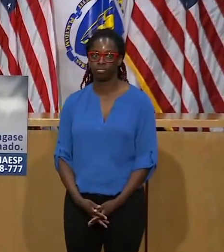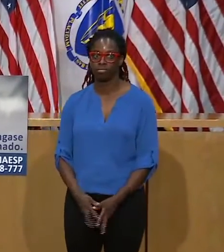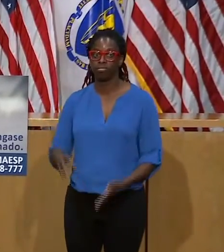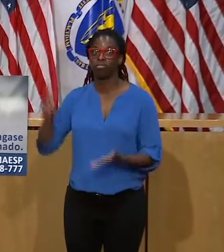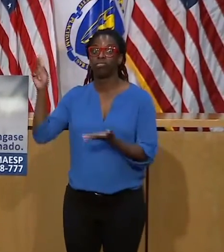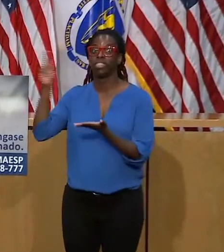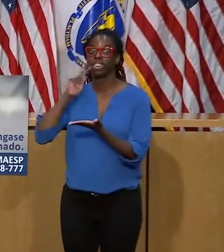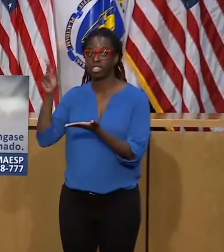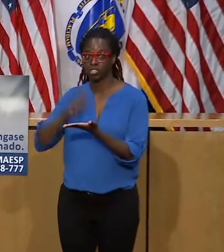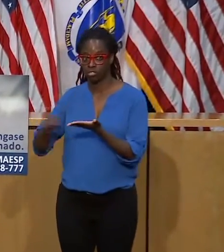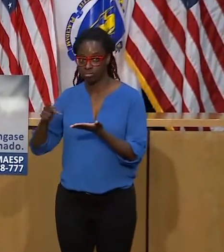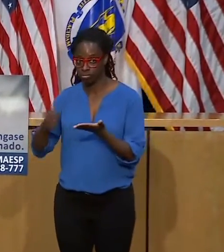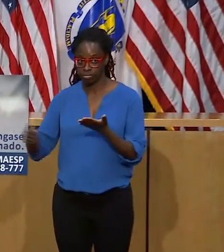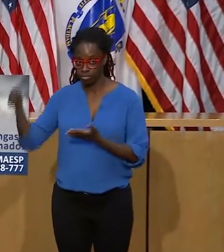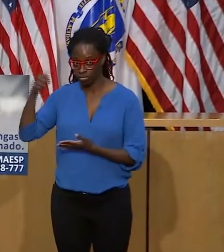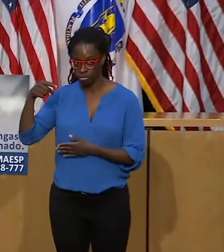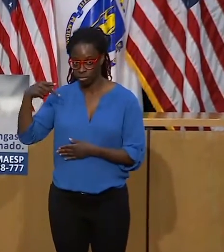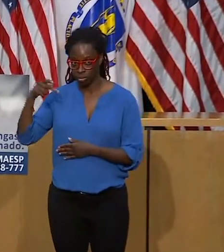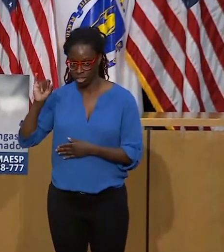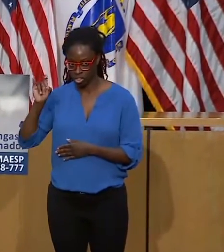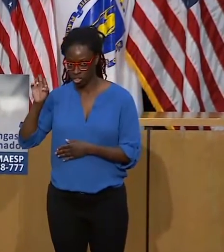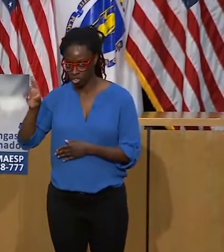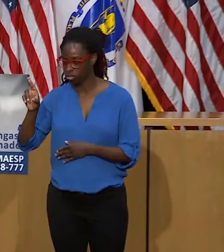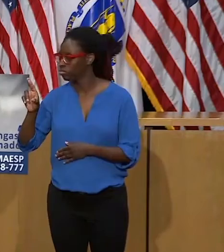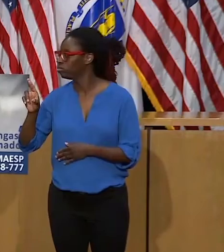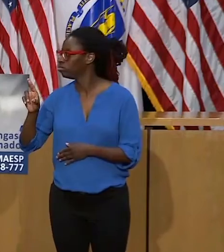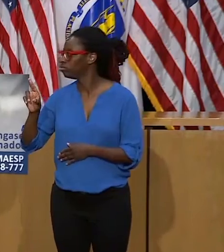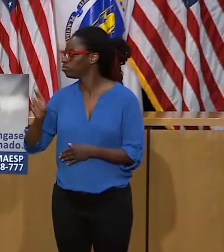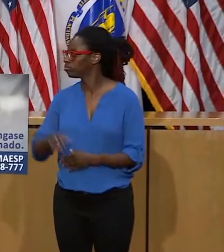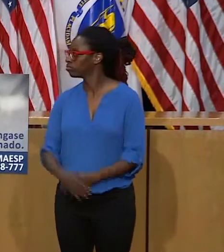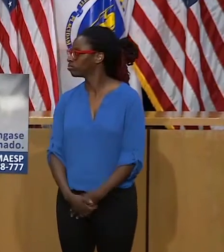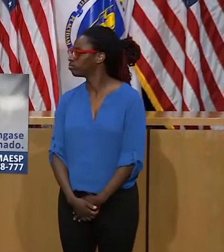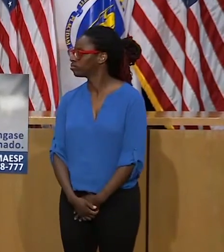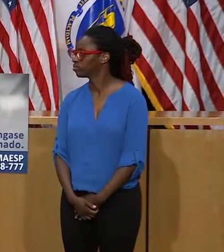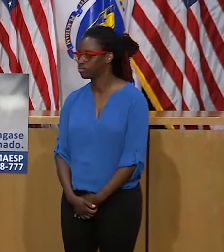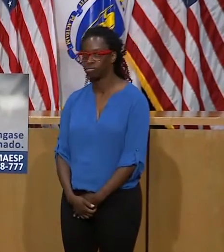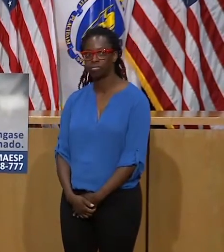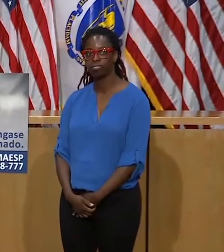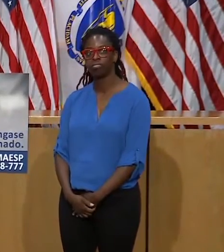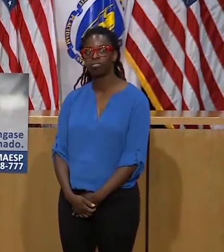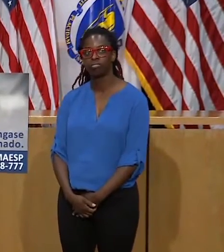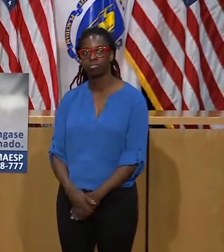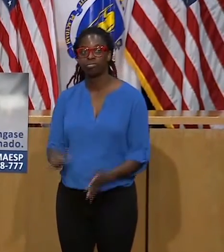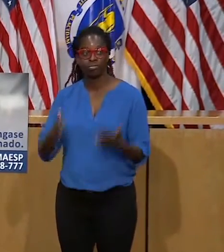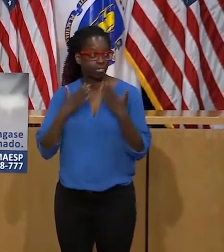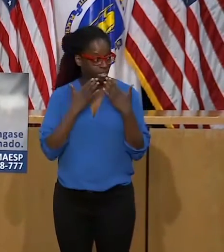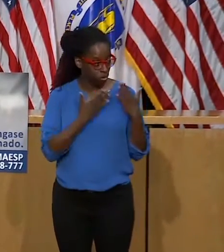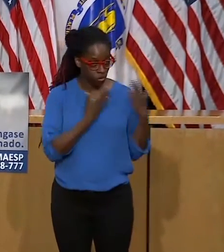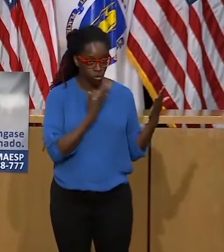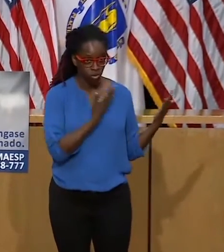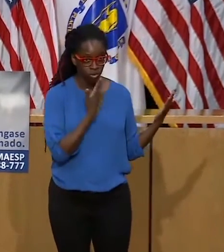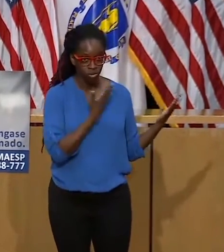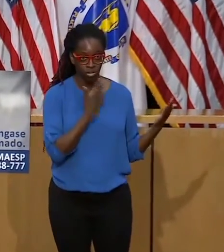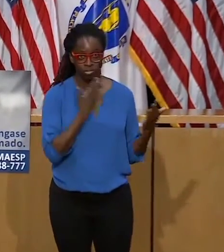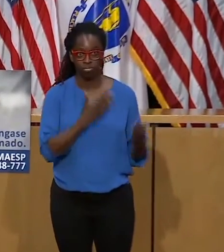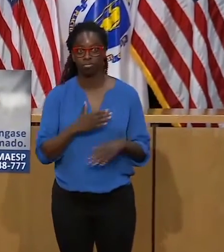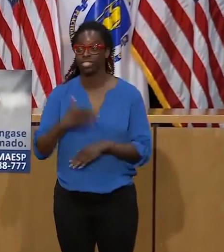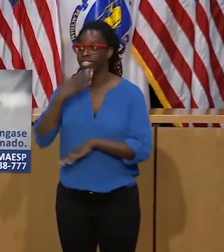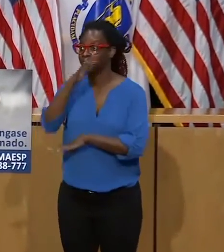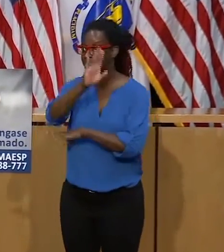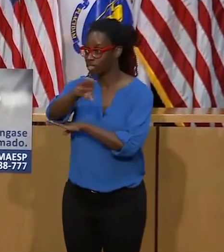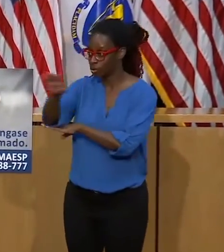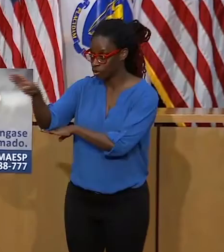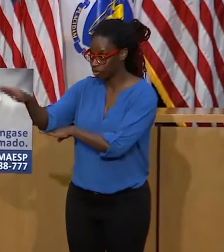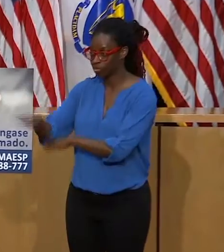Thank you, Dr. Fisher, and thank you so much for the engagement and support of the Academy in this important work. And good afternoon, everyone. My